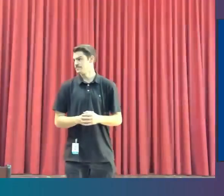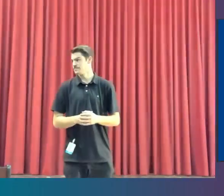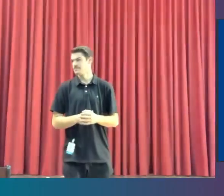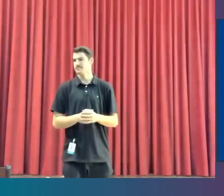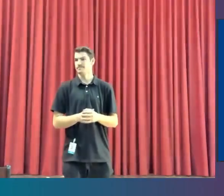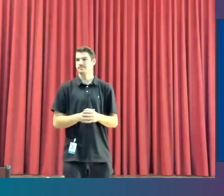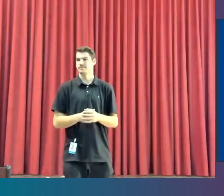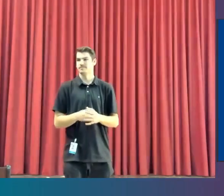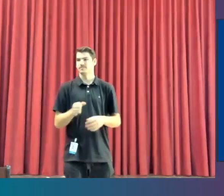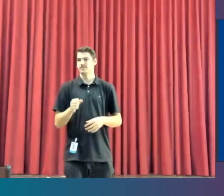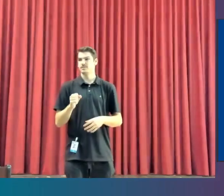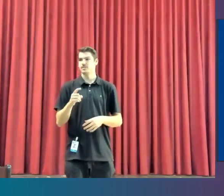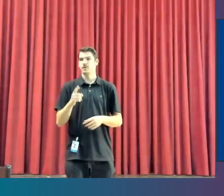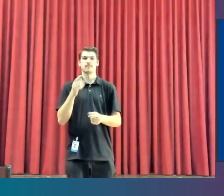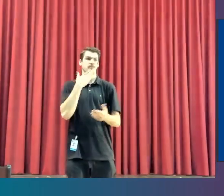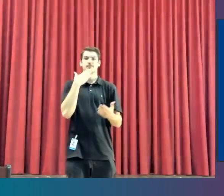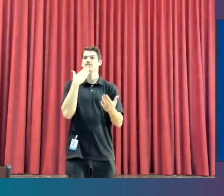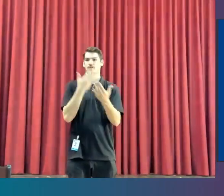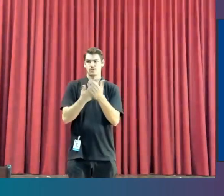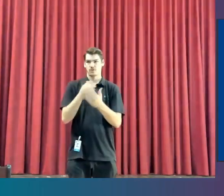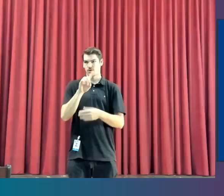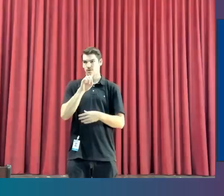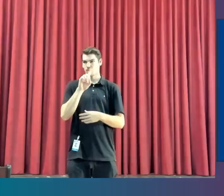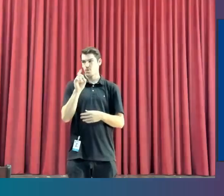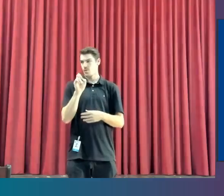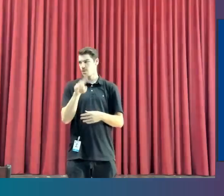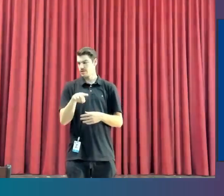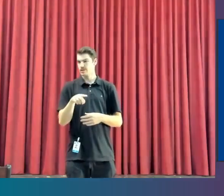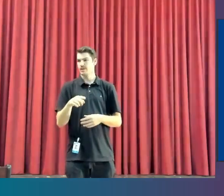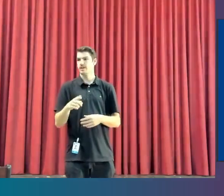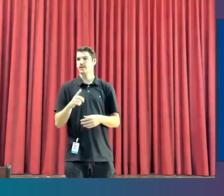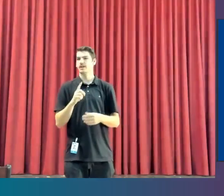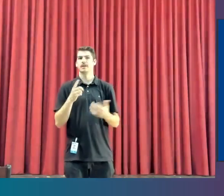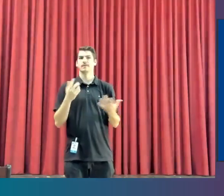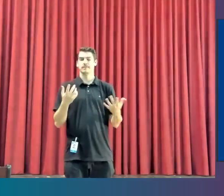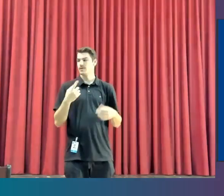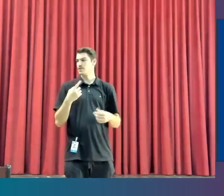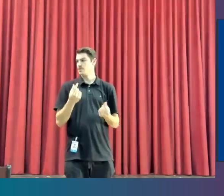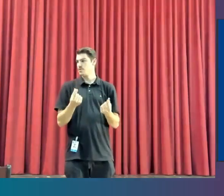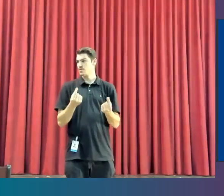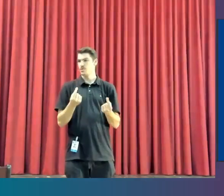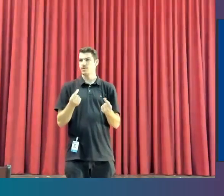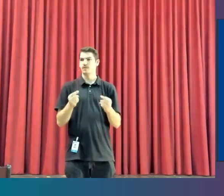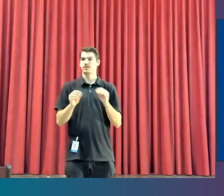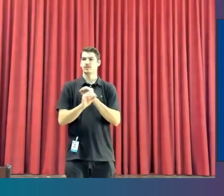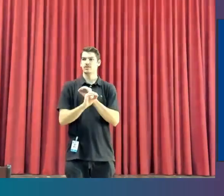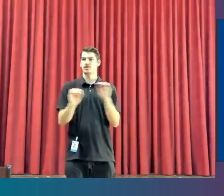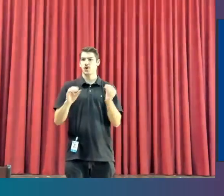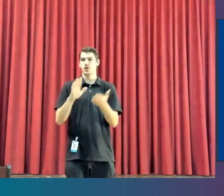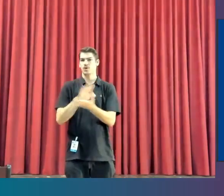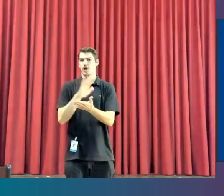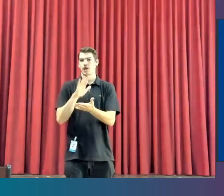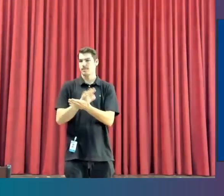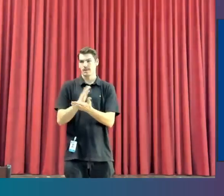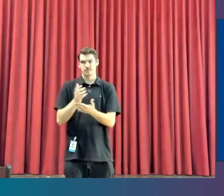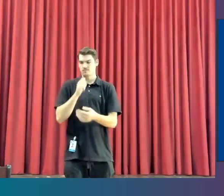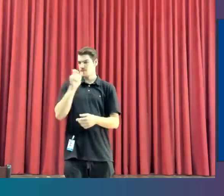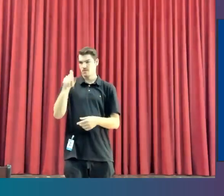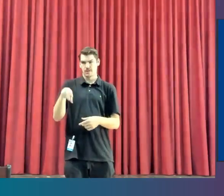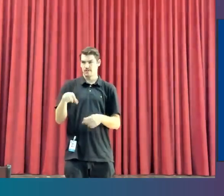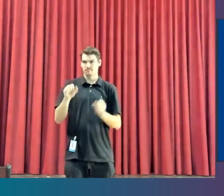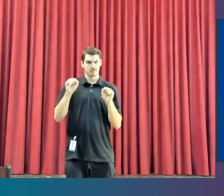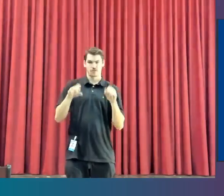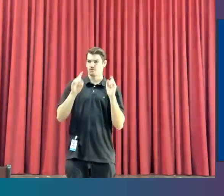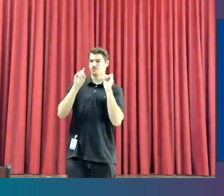So that's a really good question. The truth is you can come with no documentation to start.